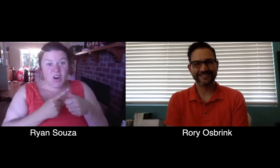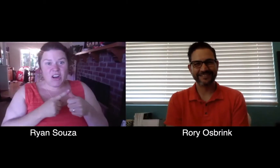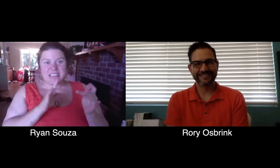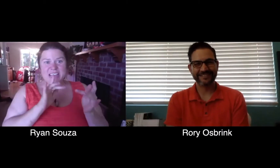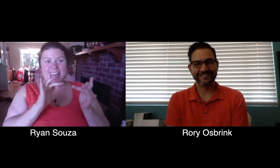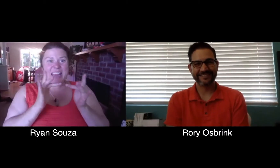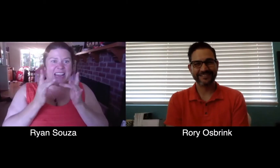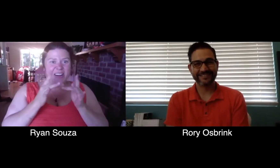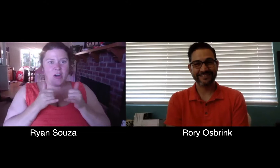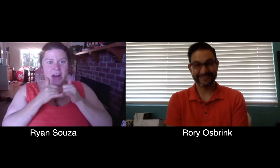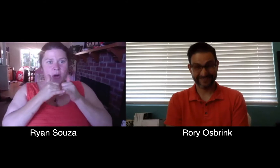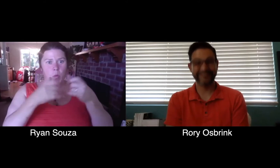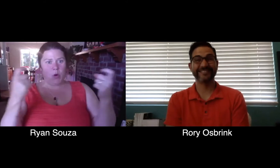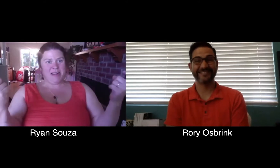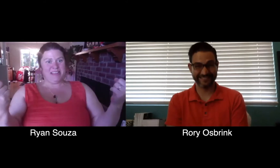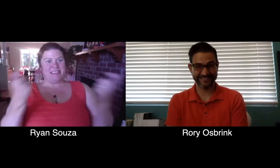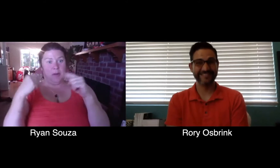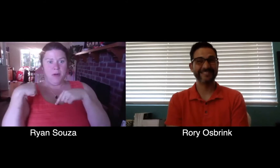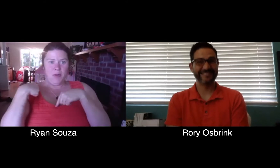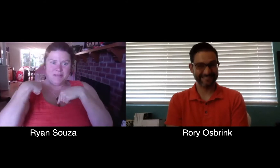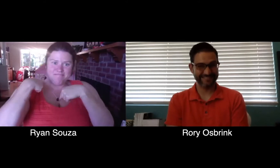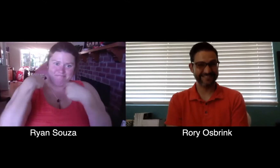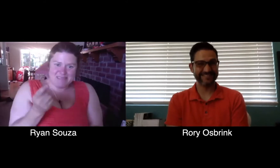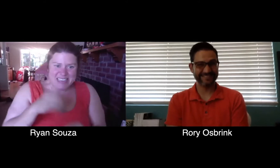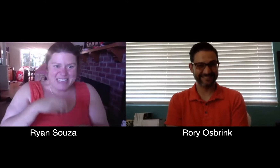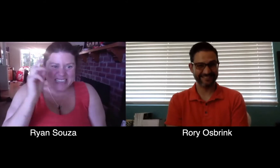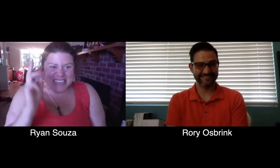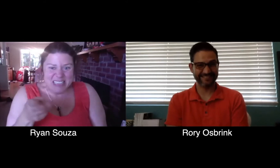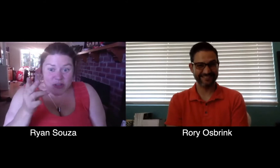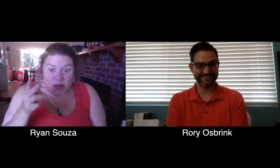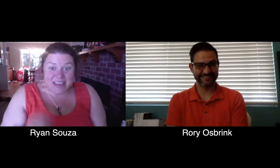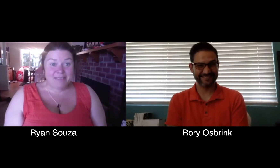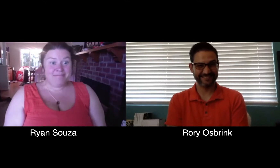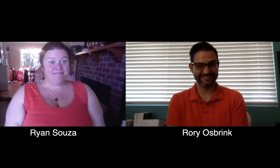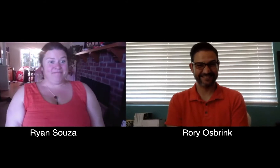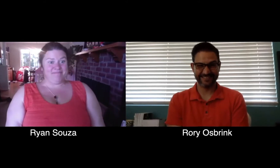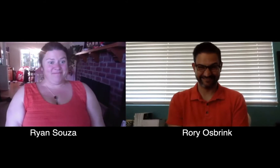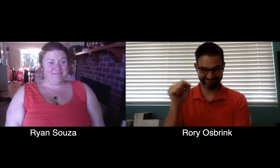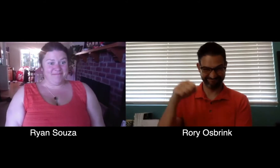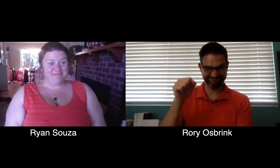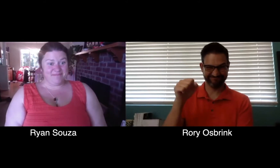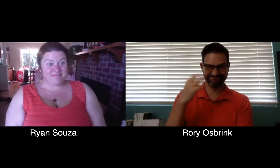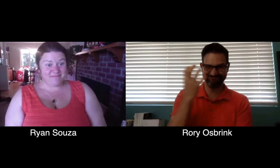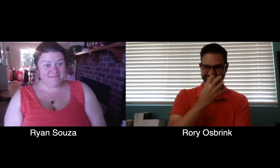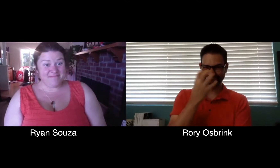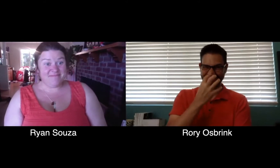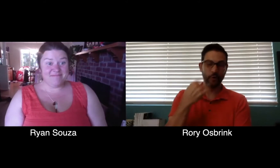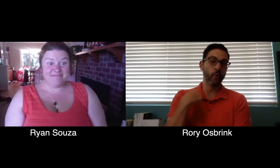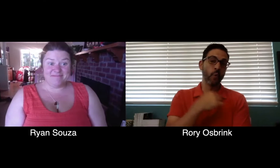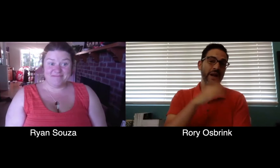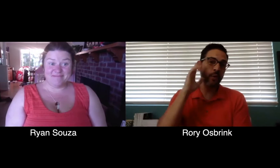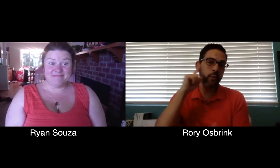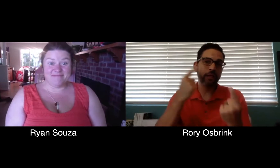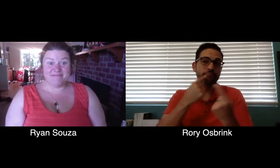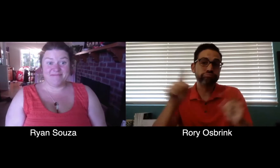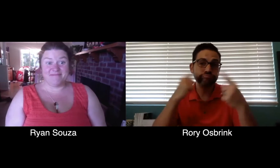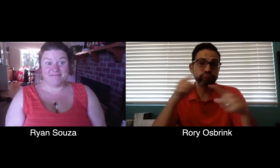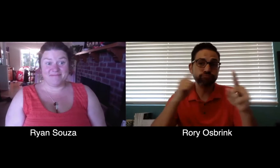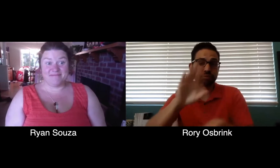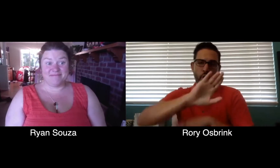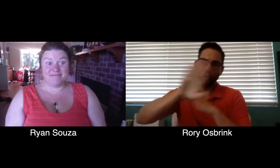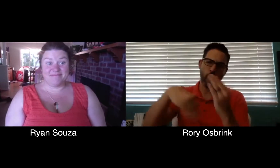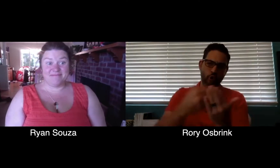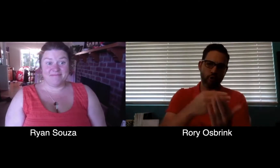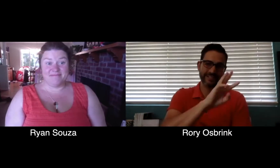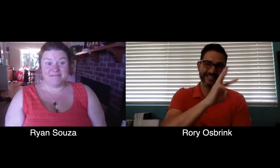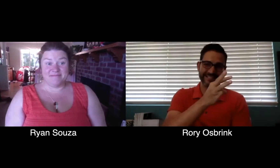Welcome to the first Internet Award celebration in CSD's history. Yes, wow.